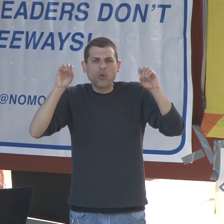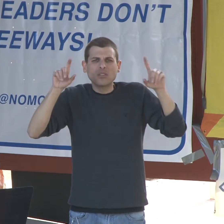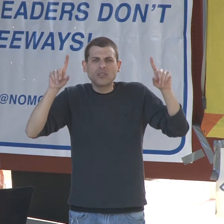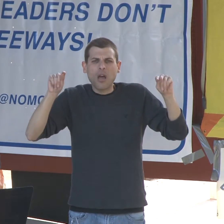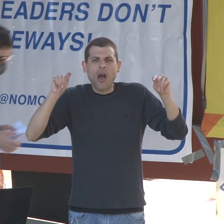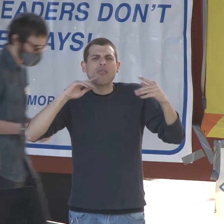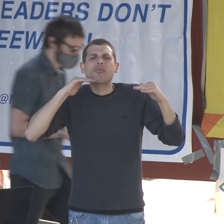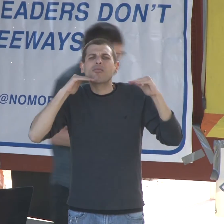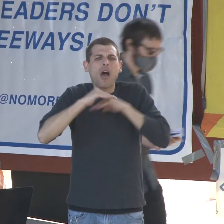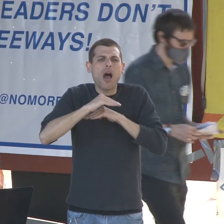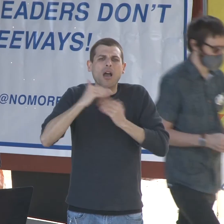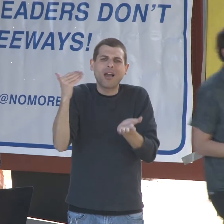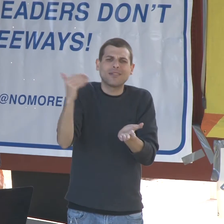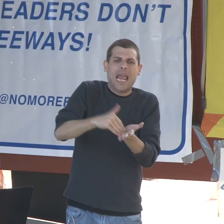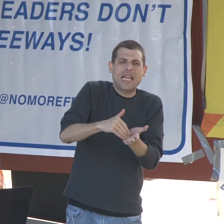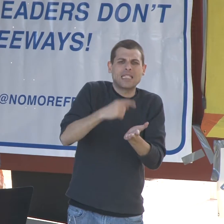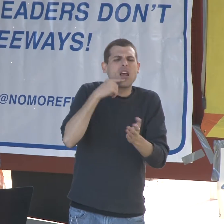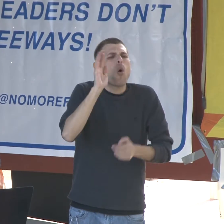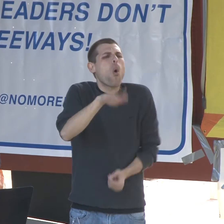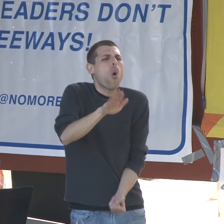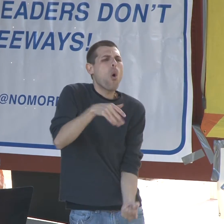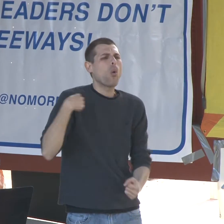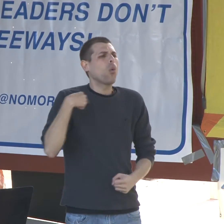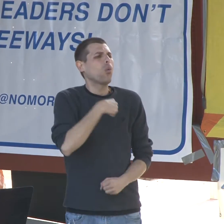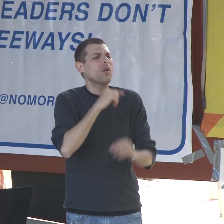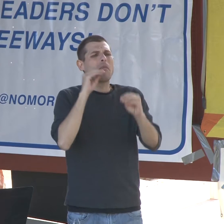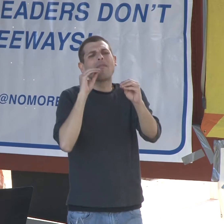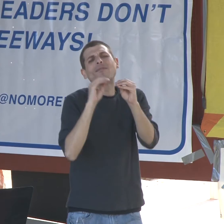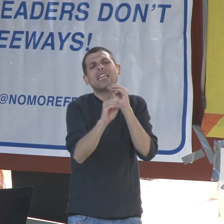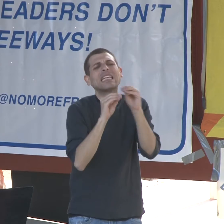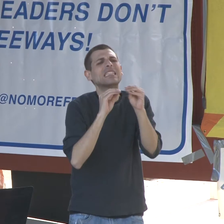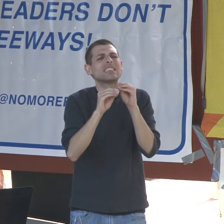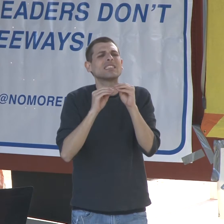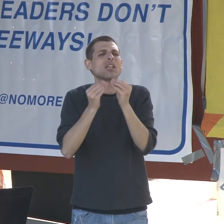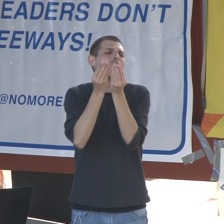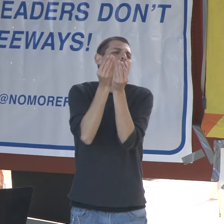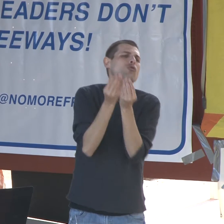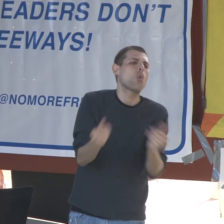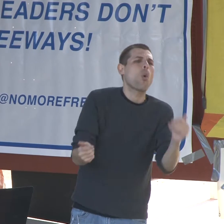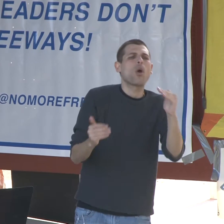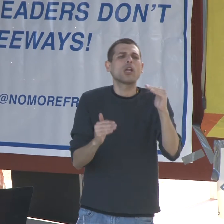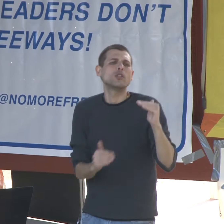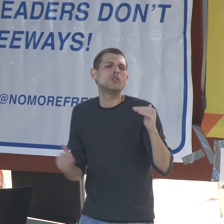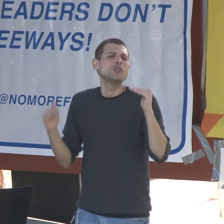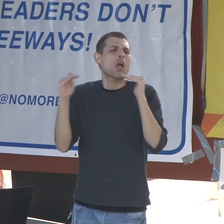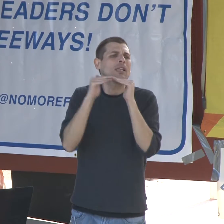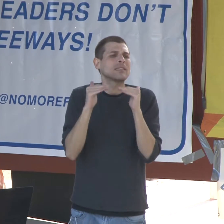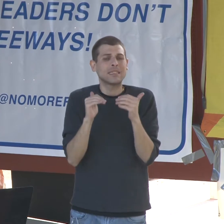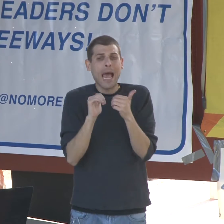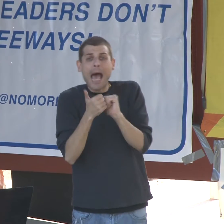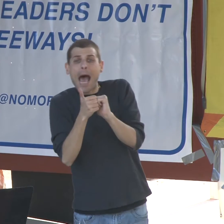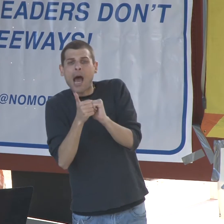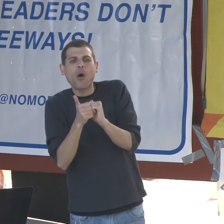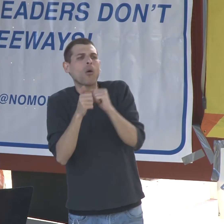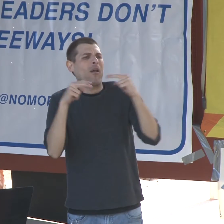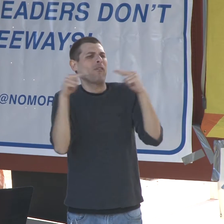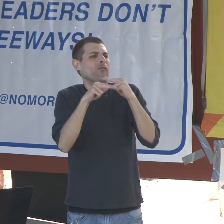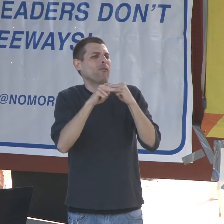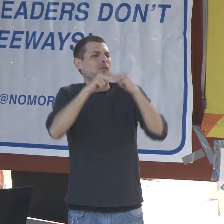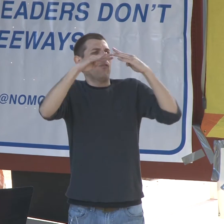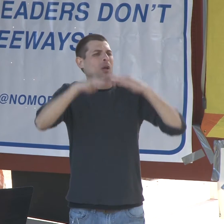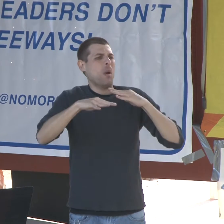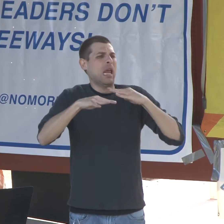that they're offering restorative justice to the neighborhood by widening the freeway. Only a